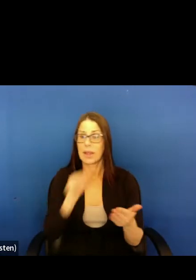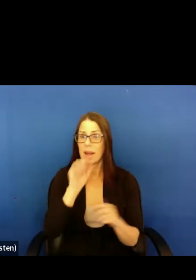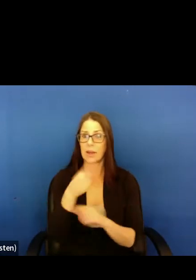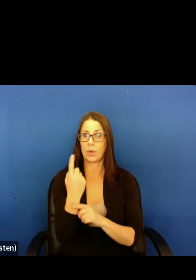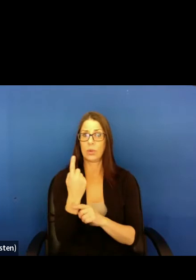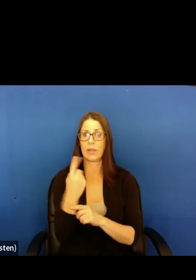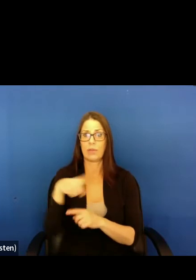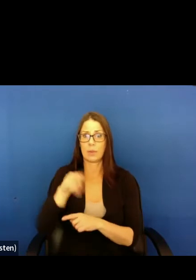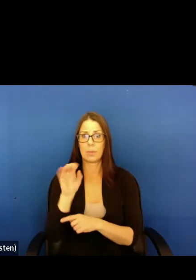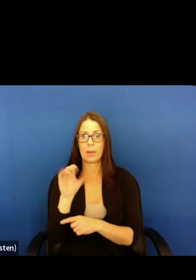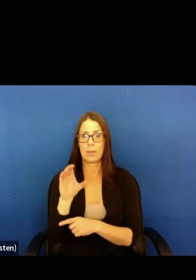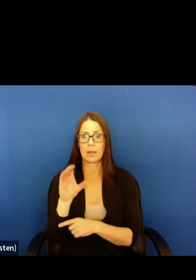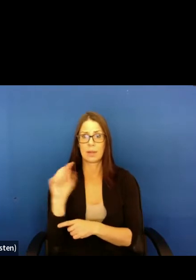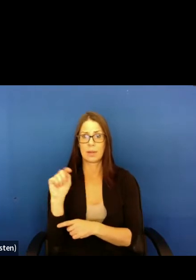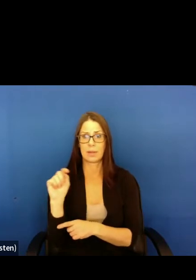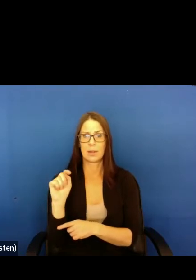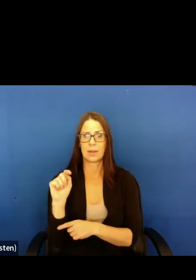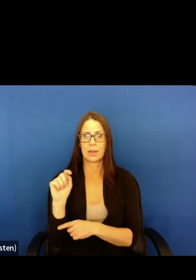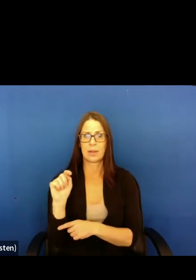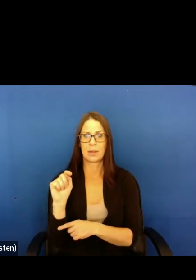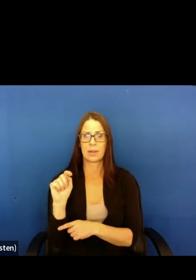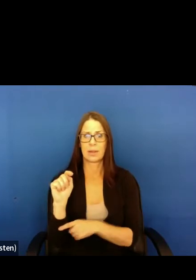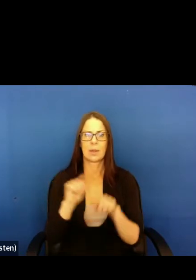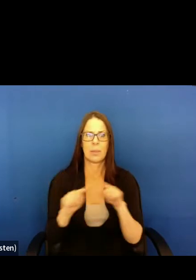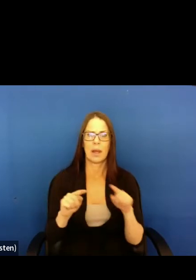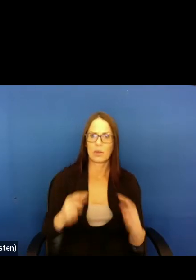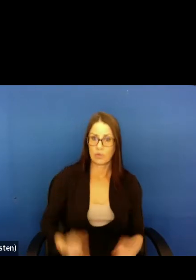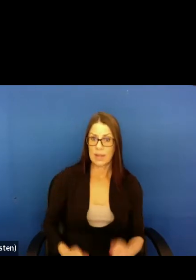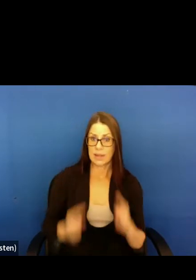is just a no-brainer I brought into residential life, because